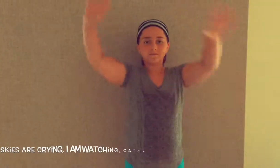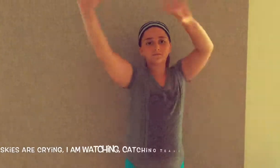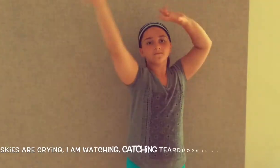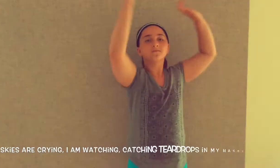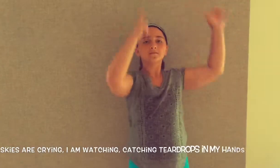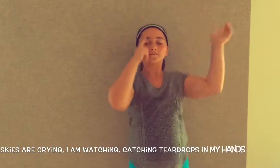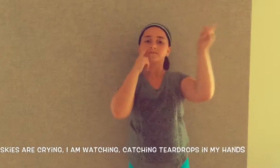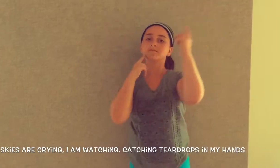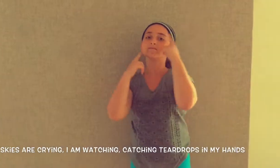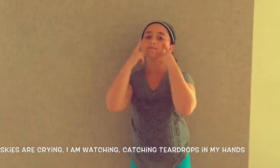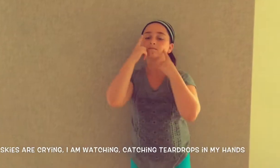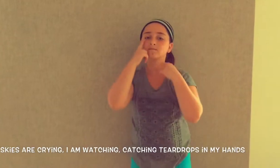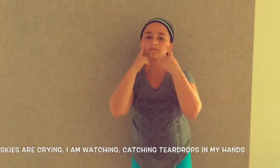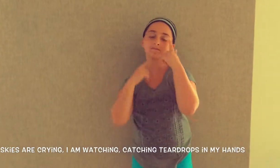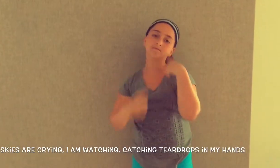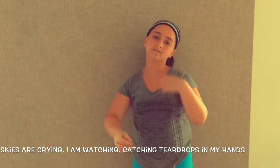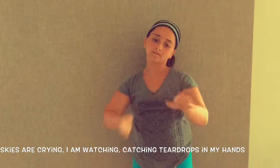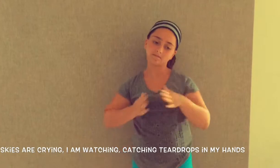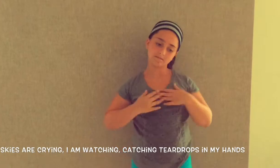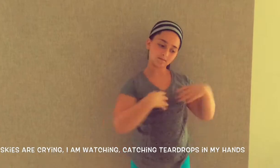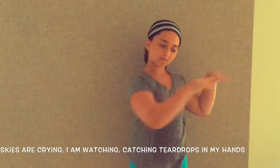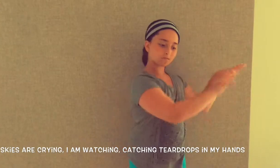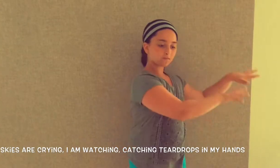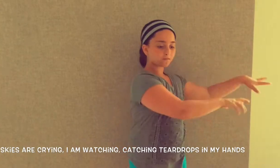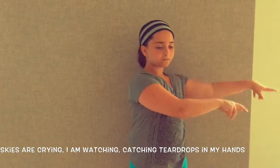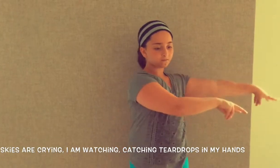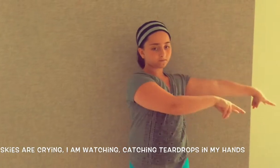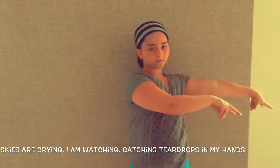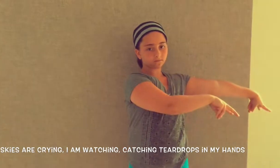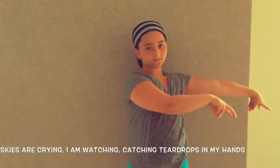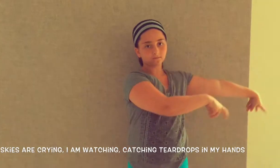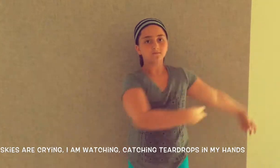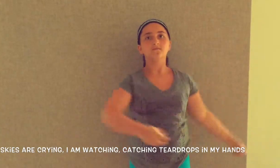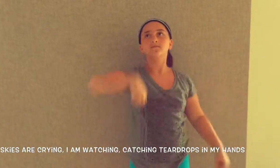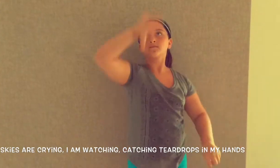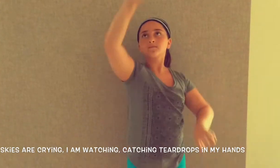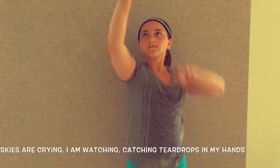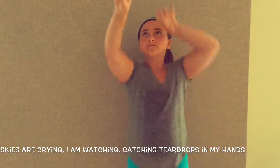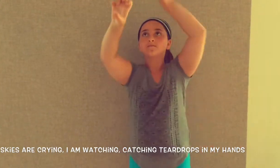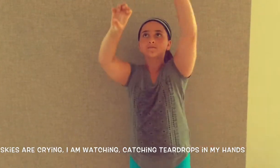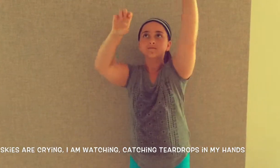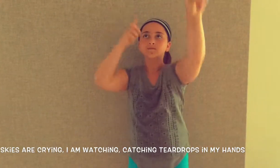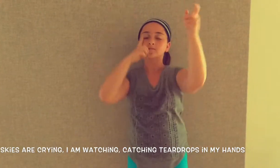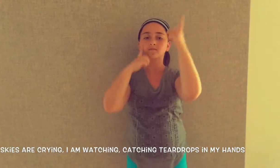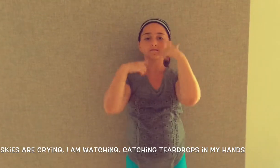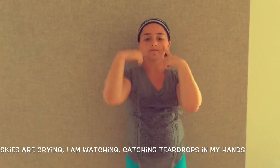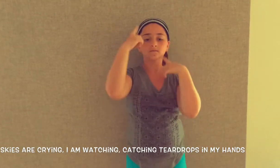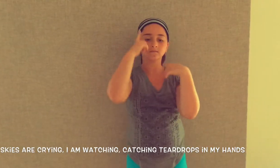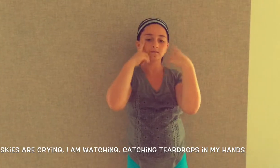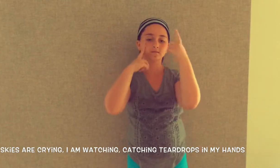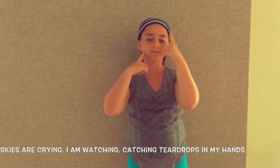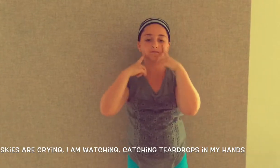Skies are crying, I'm watching, catching teardrops in